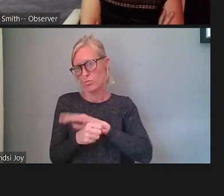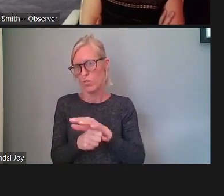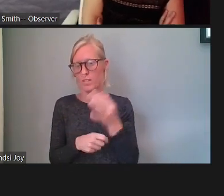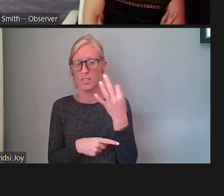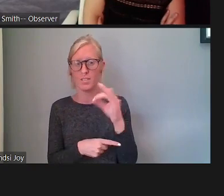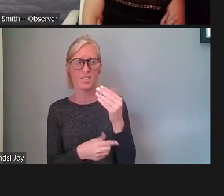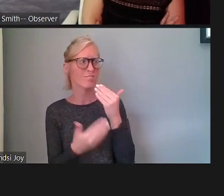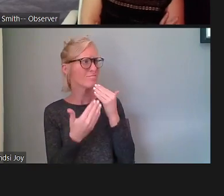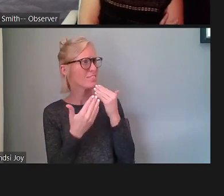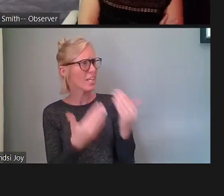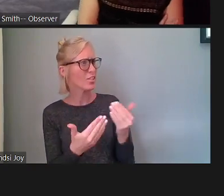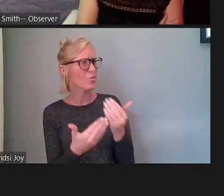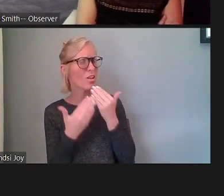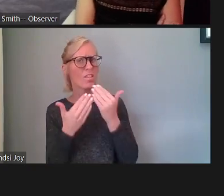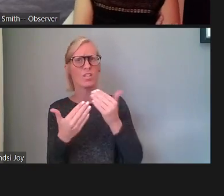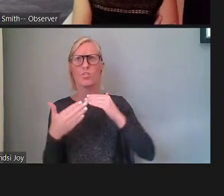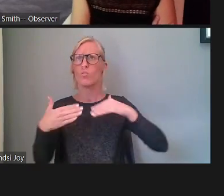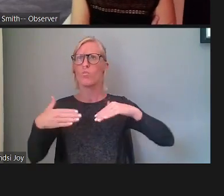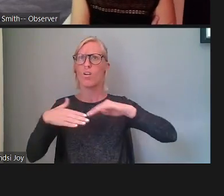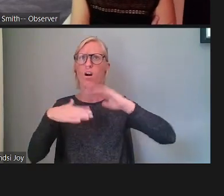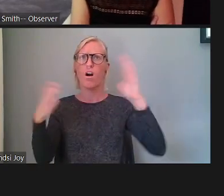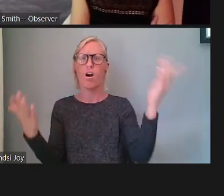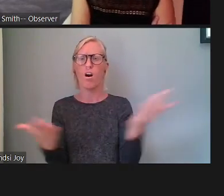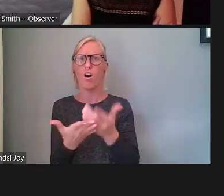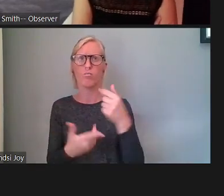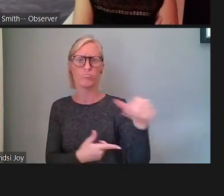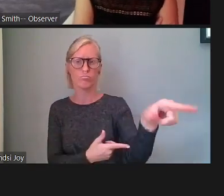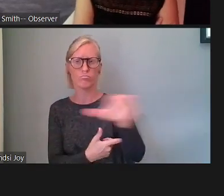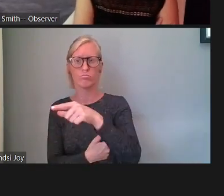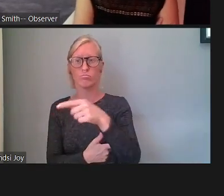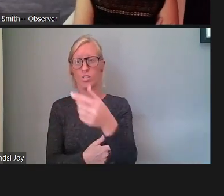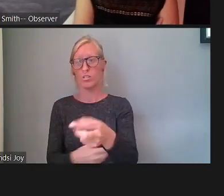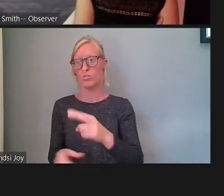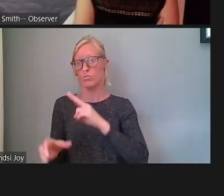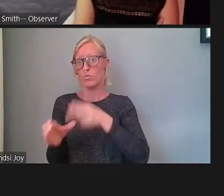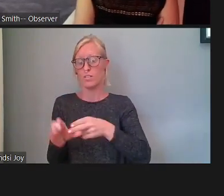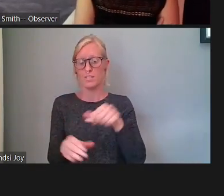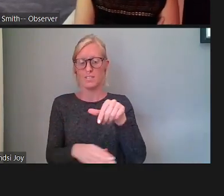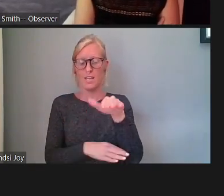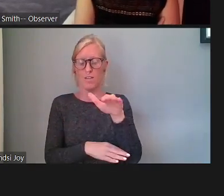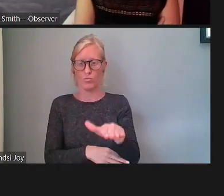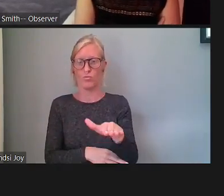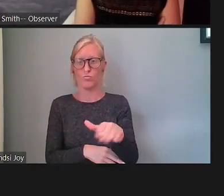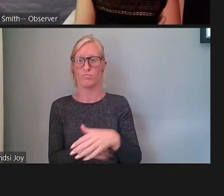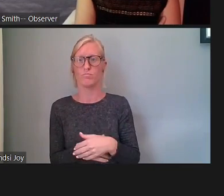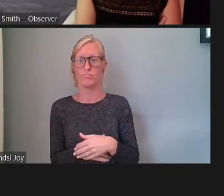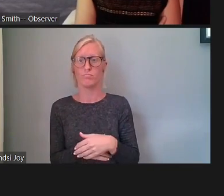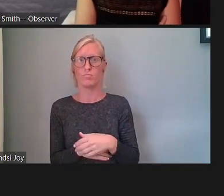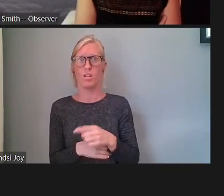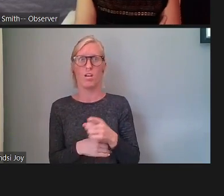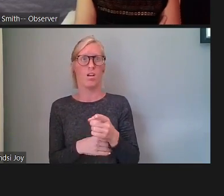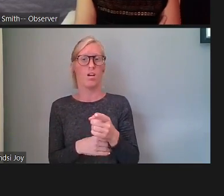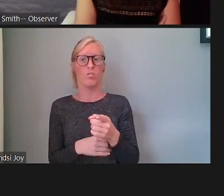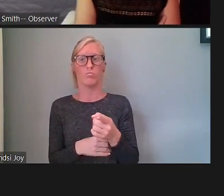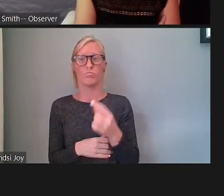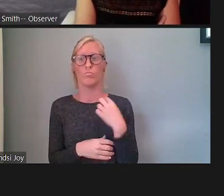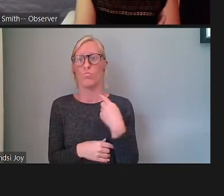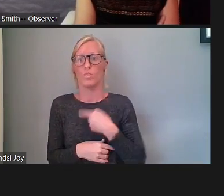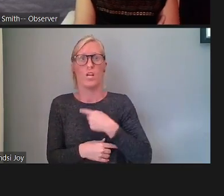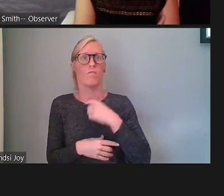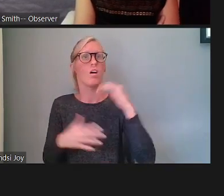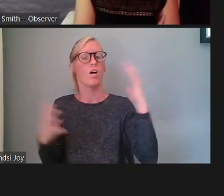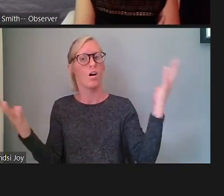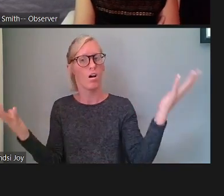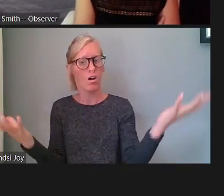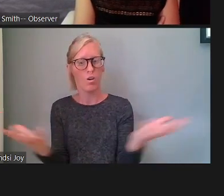you for everyone who have joined us this afternoon. We have people around the world joining